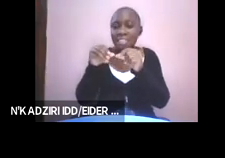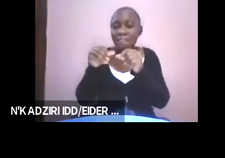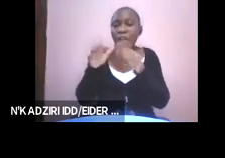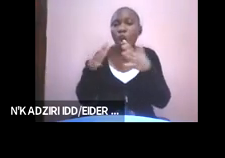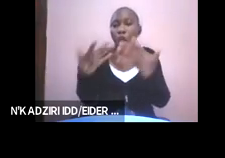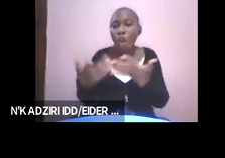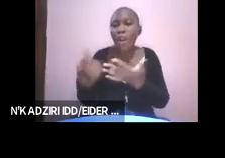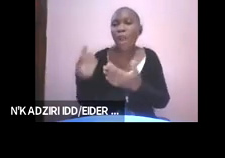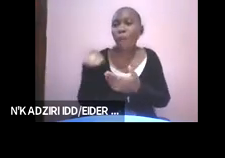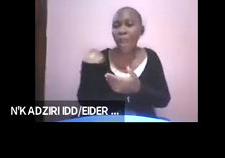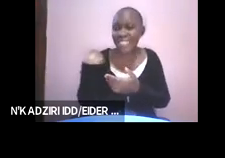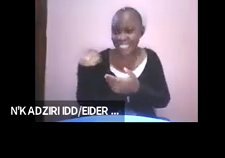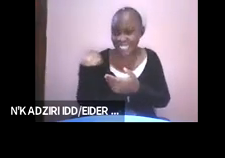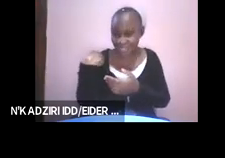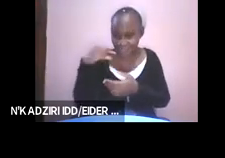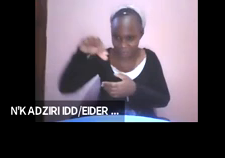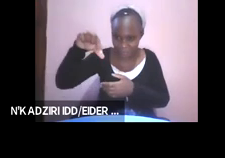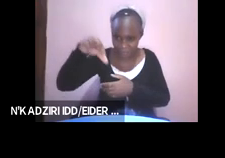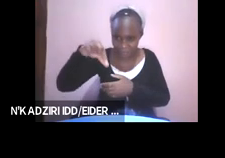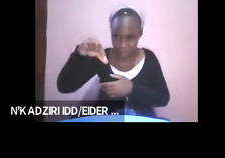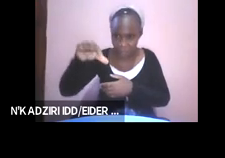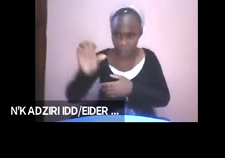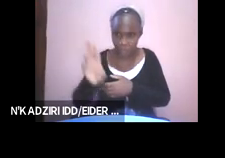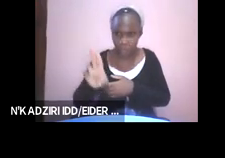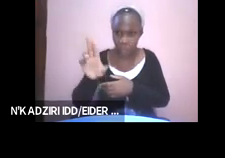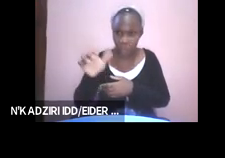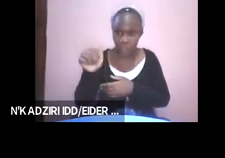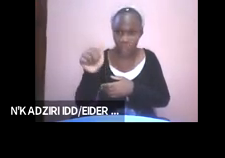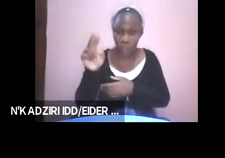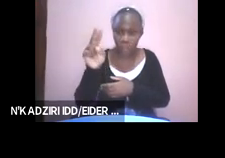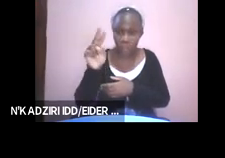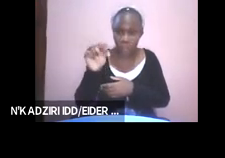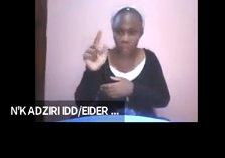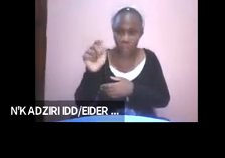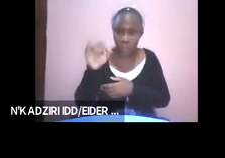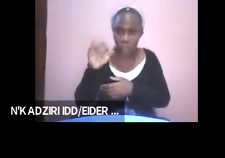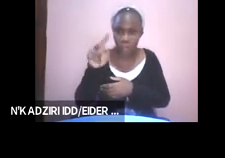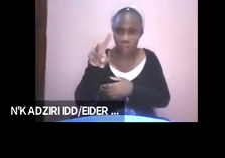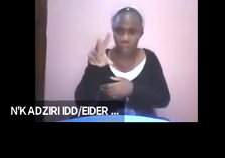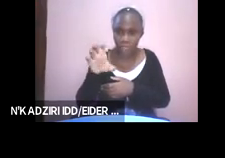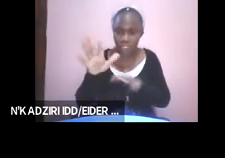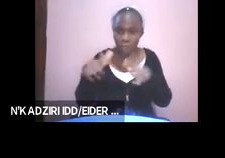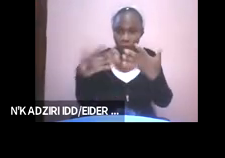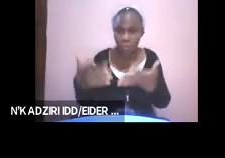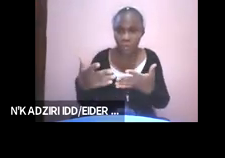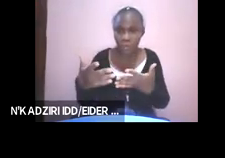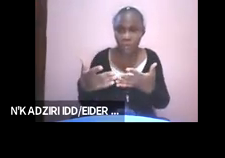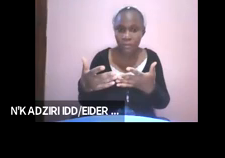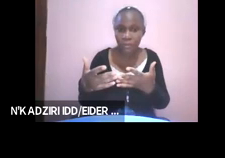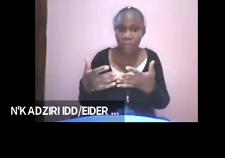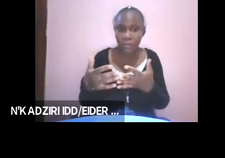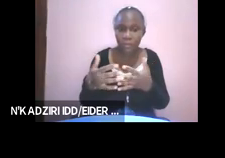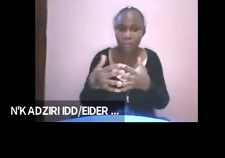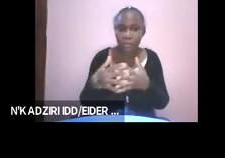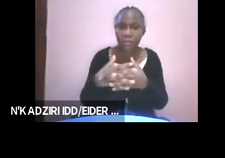Yeah, in this case, it's just a general approach to supporting the argument. So if anyone wants us to unmute themselves and comment on this